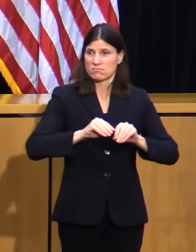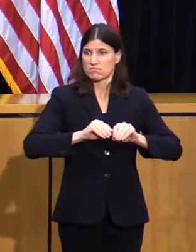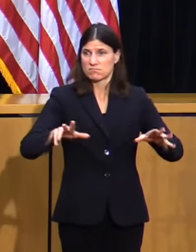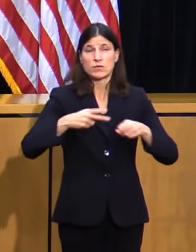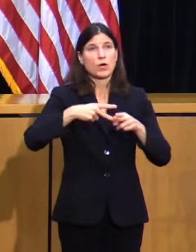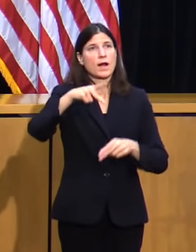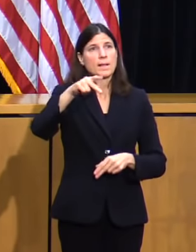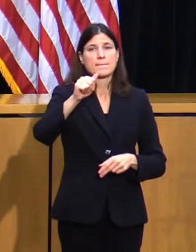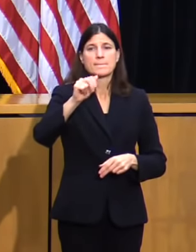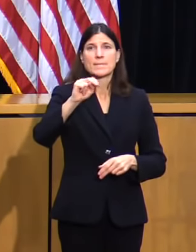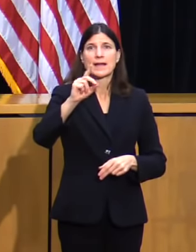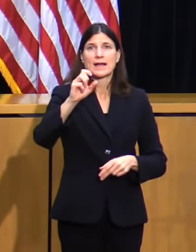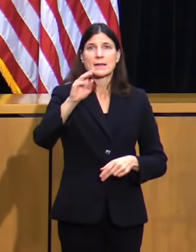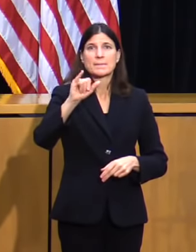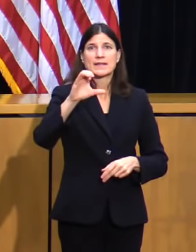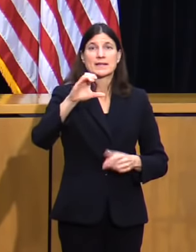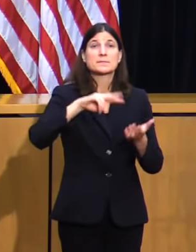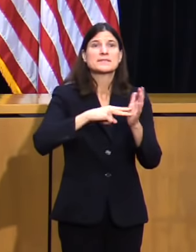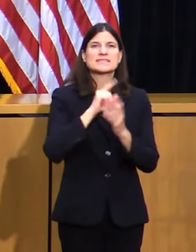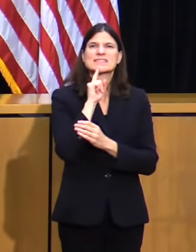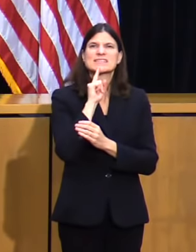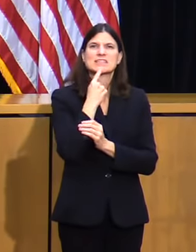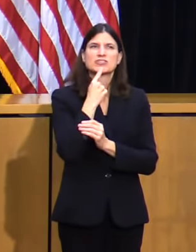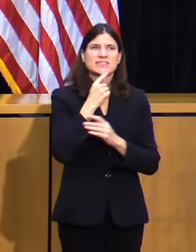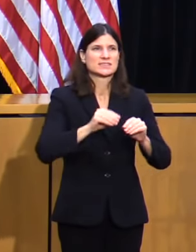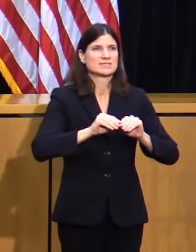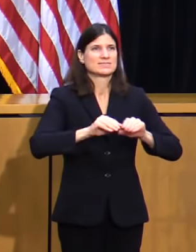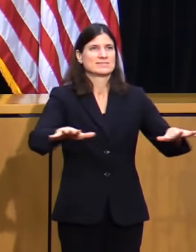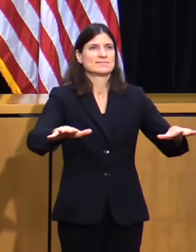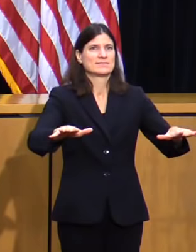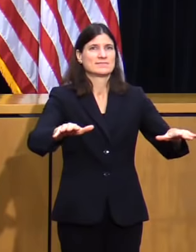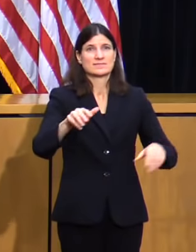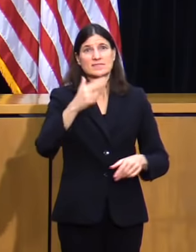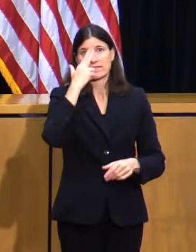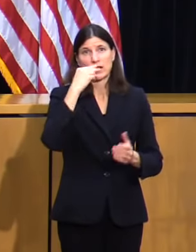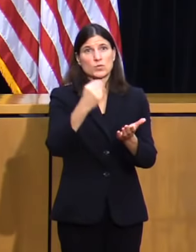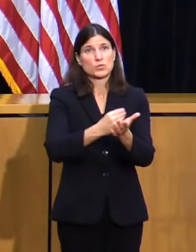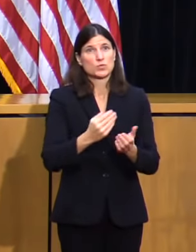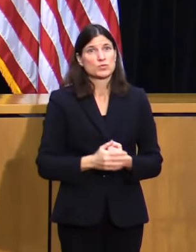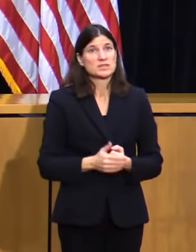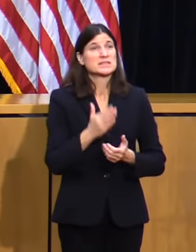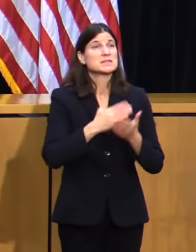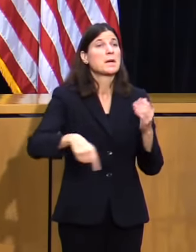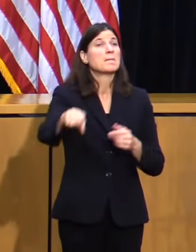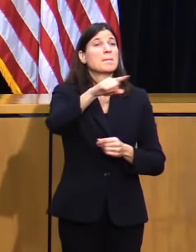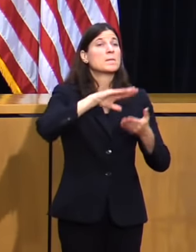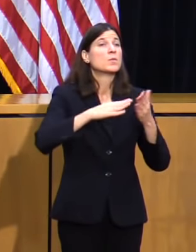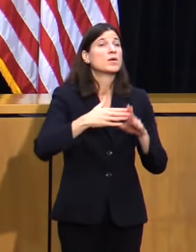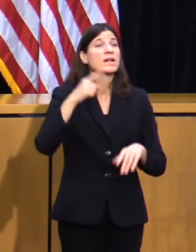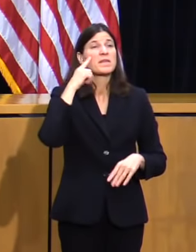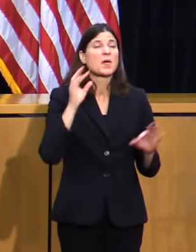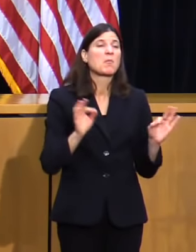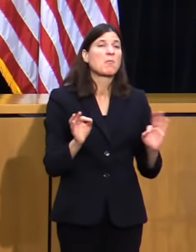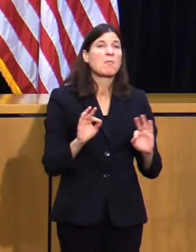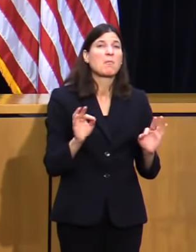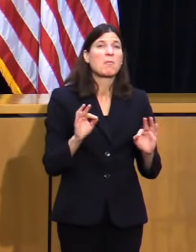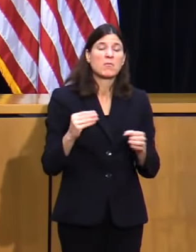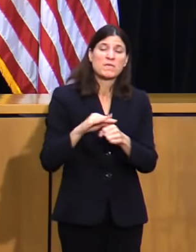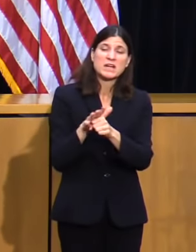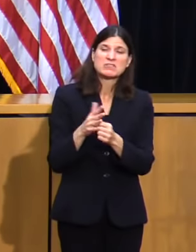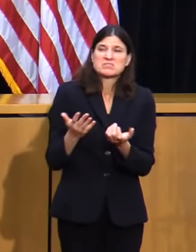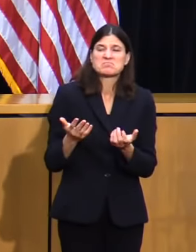I know some people would prefer to think otherwise, but it's true and it's real, and